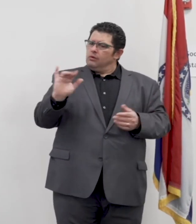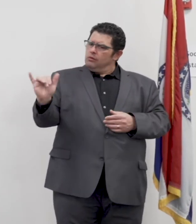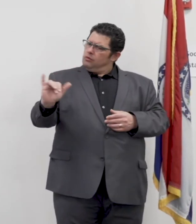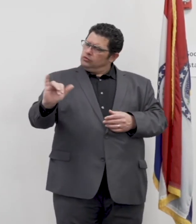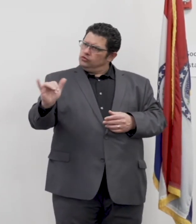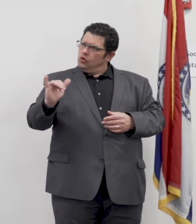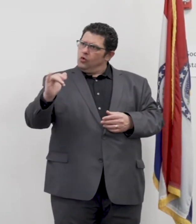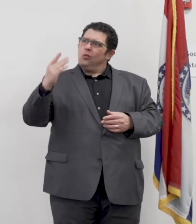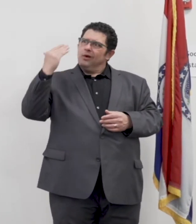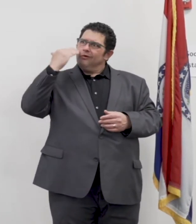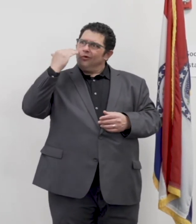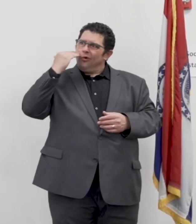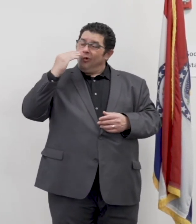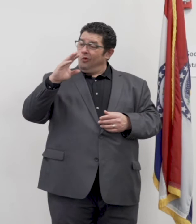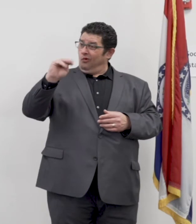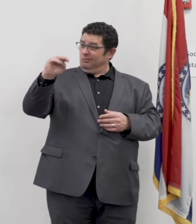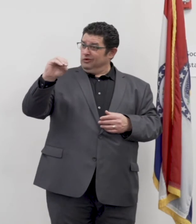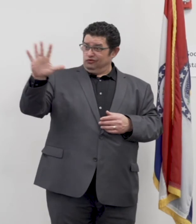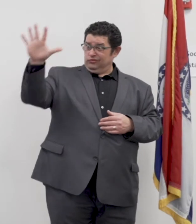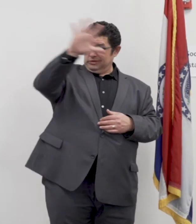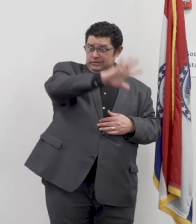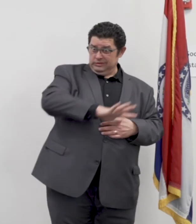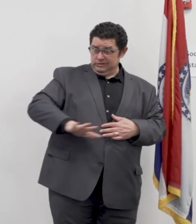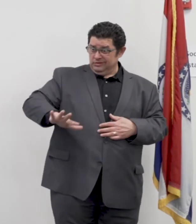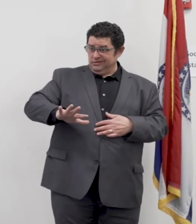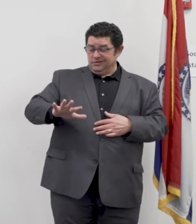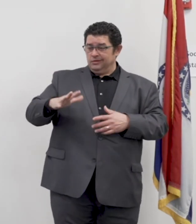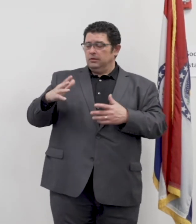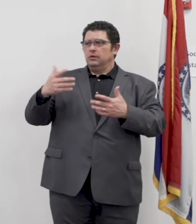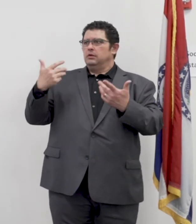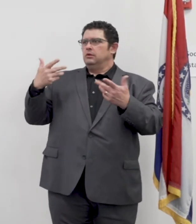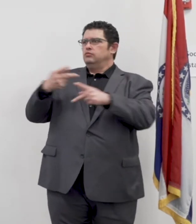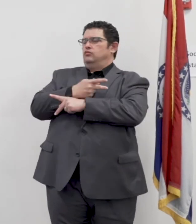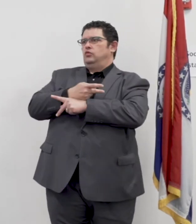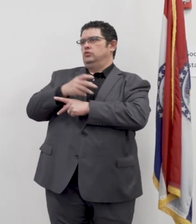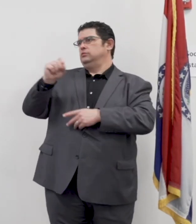was hit much harder than the rest of the state. The majority of